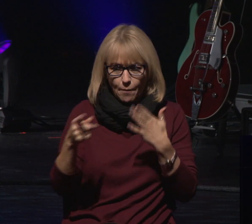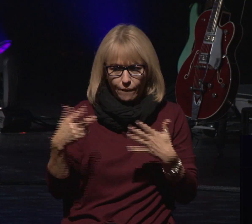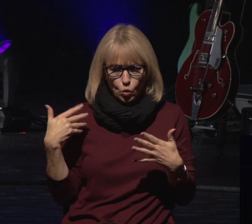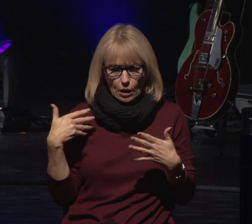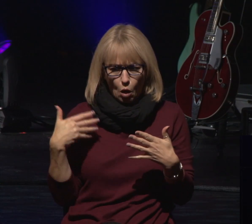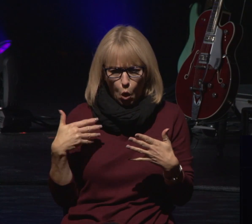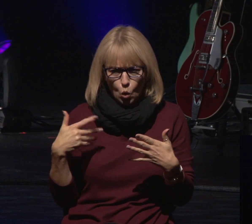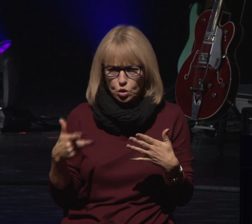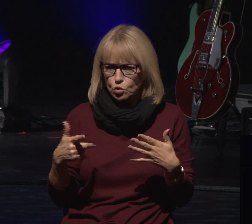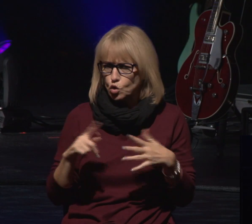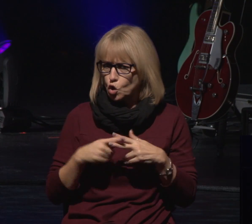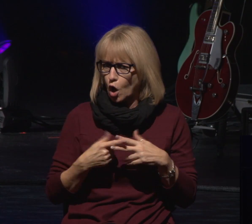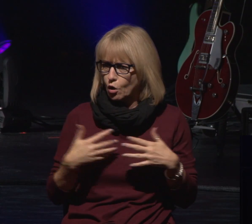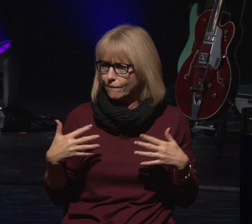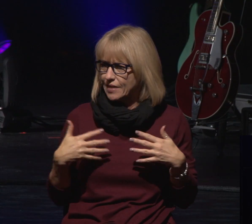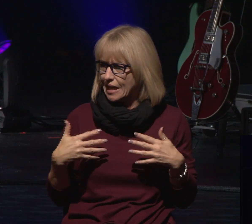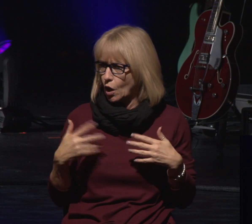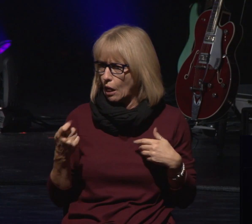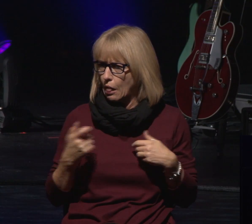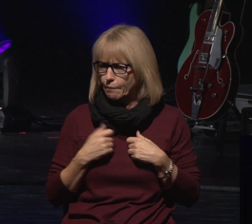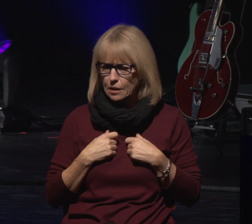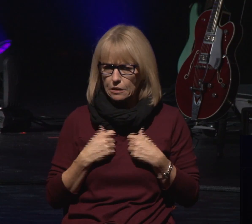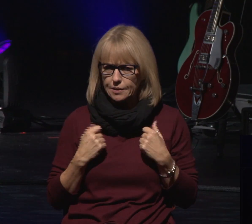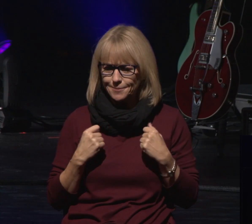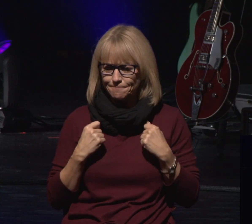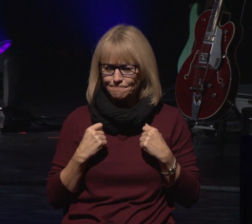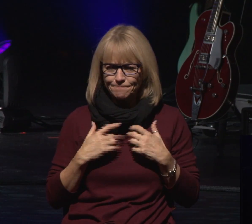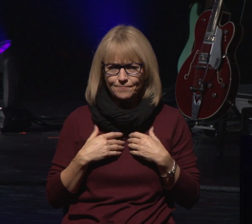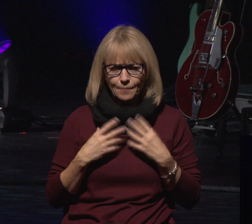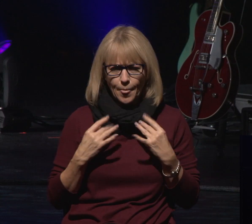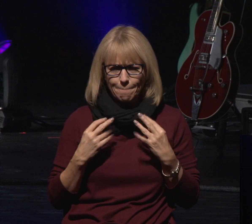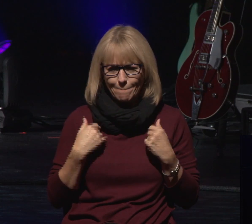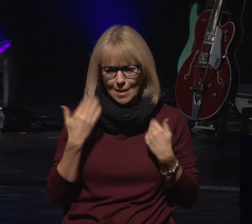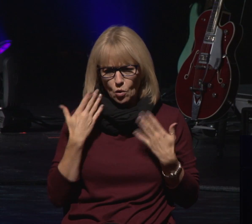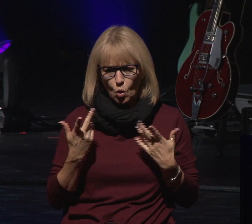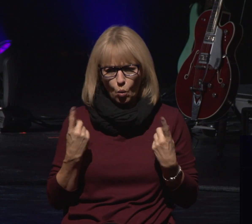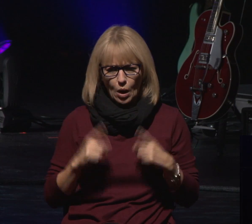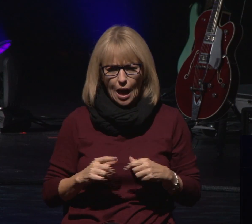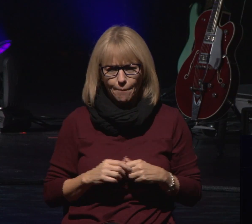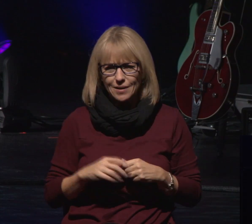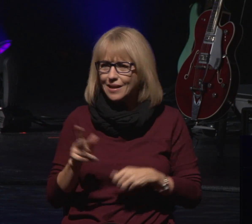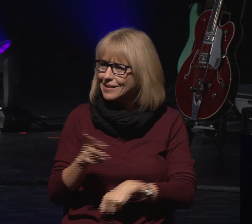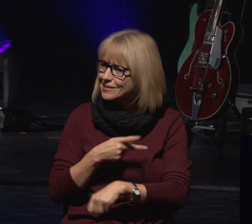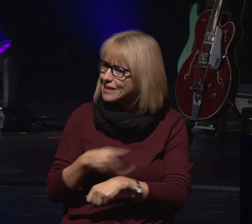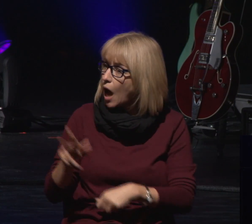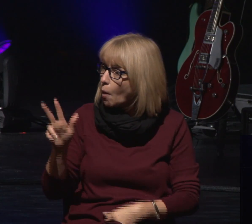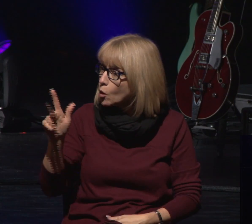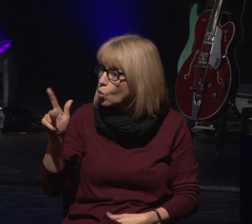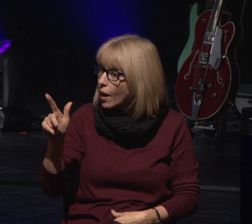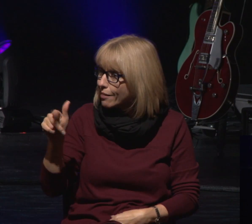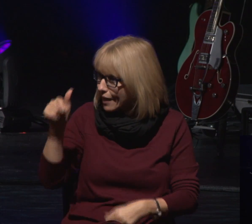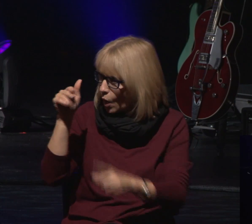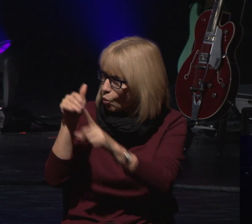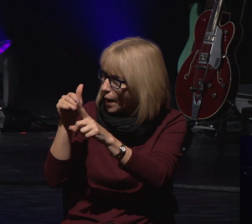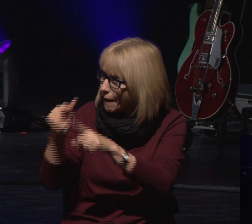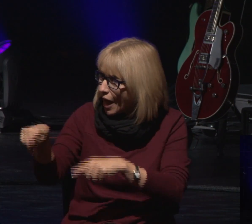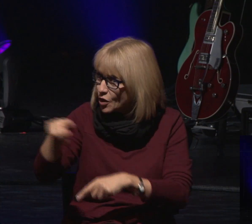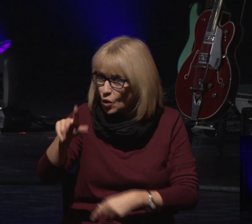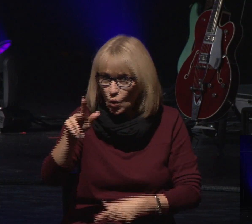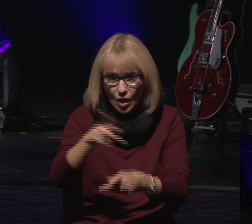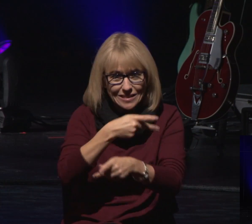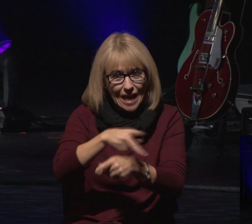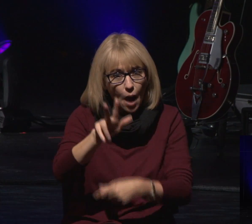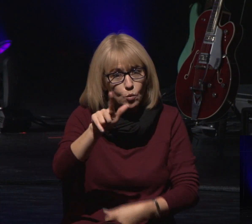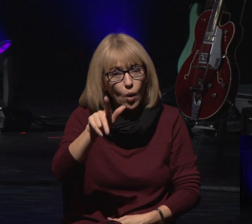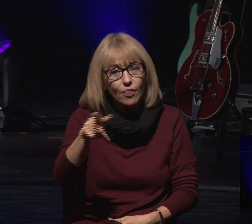this apprehension, and you kind of take it back a little bit, like, oh no, what's going to happen? Can it remind you of Psalms 23, this verse, that passage that so many of us know so